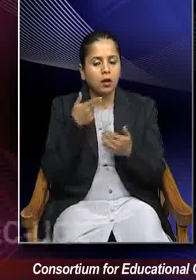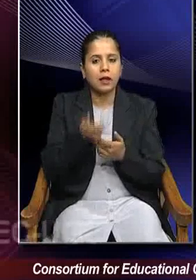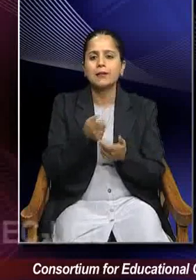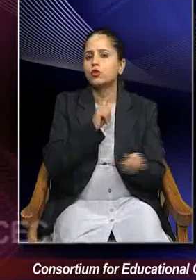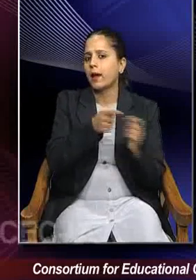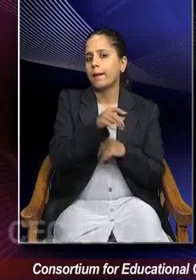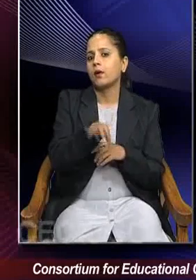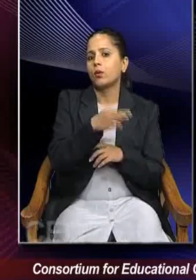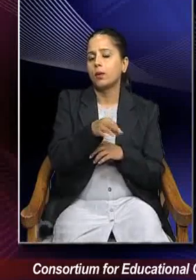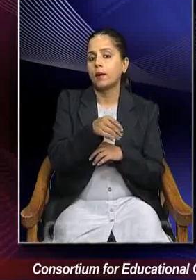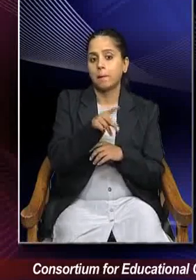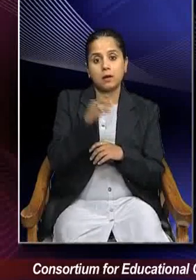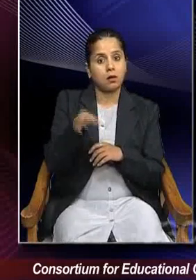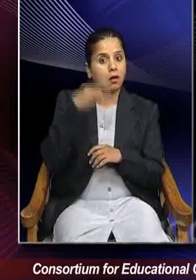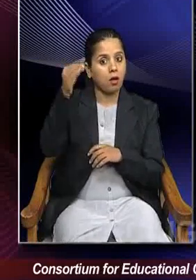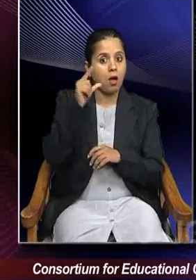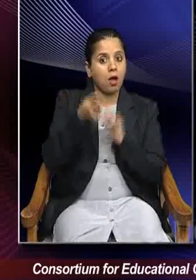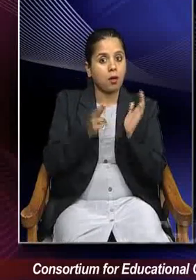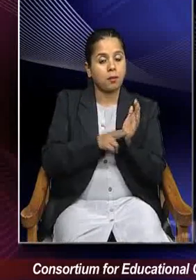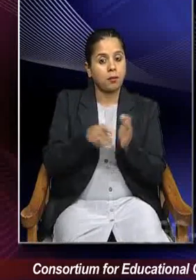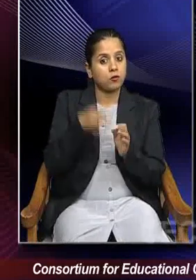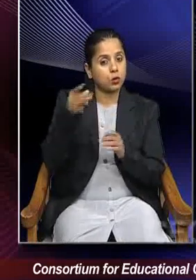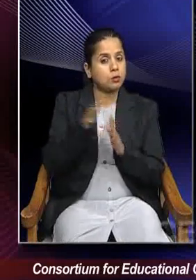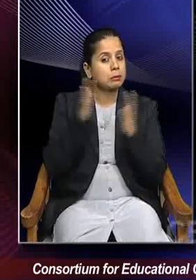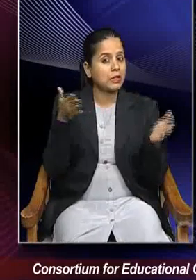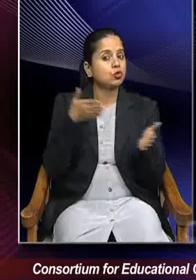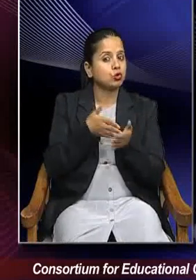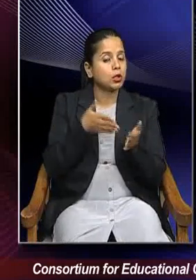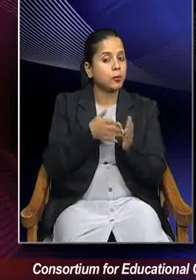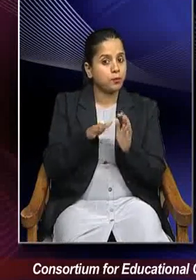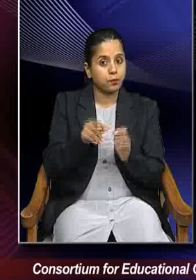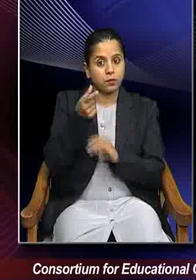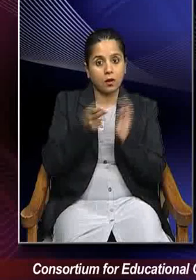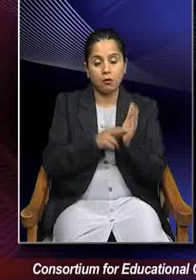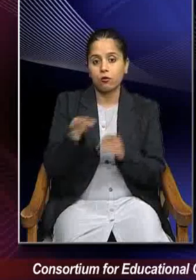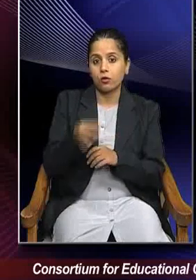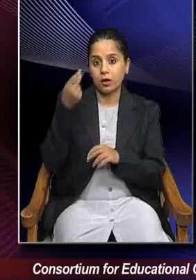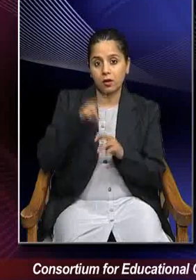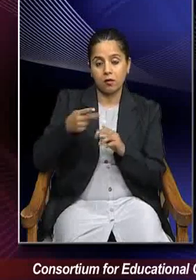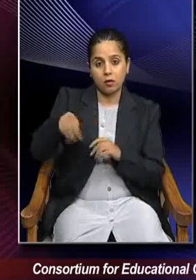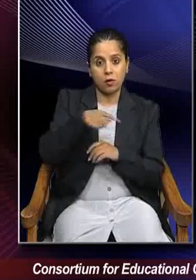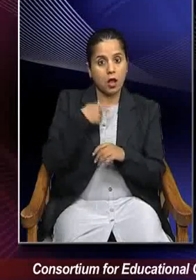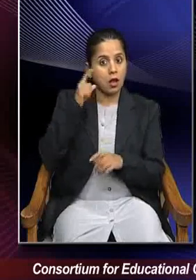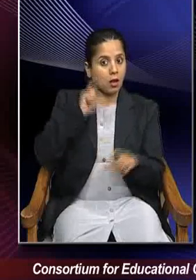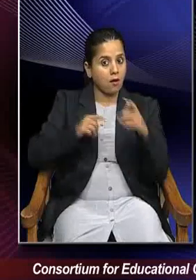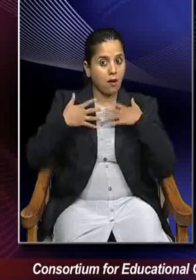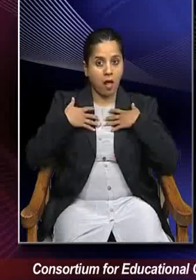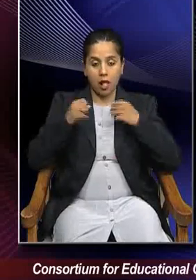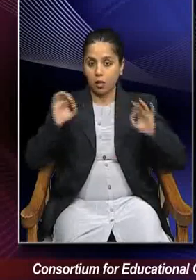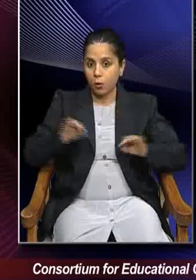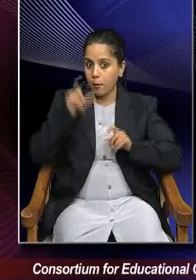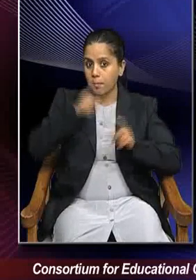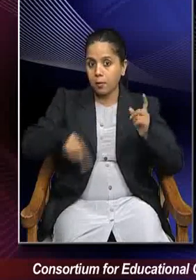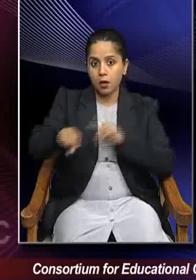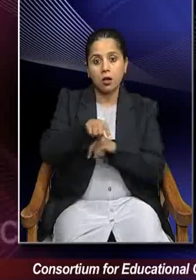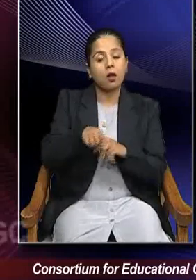that urban future is a big challenge. And in this urban future, if we are not able to take care of the health of people, it